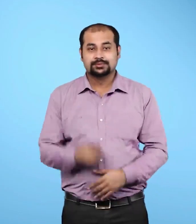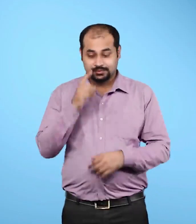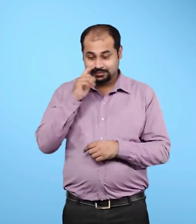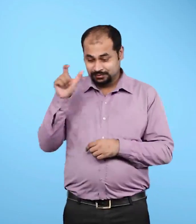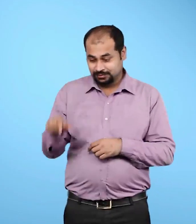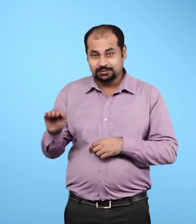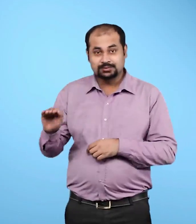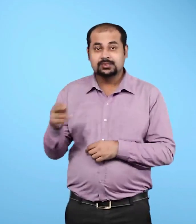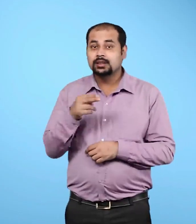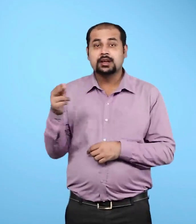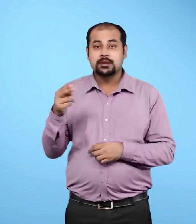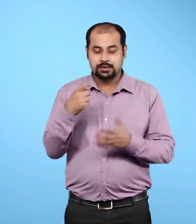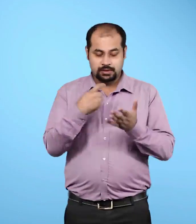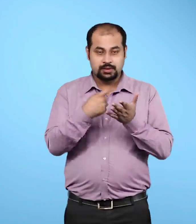Razia wants 12 beads.